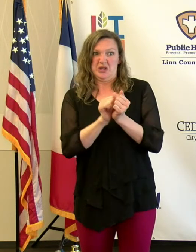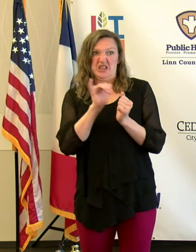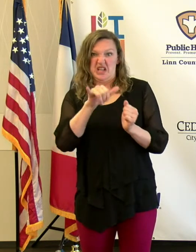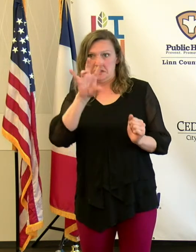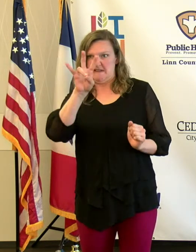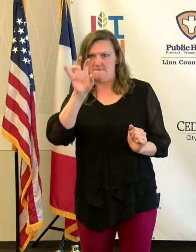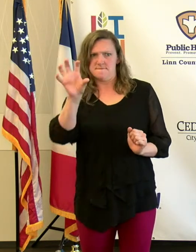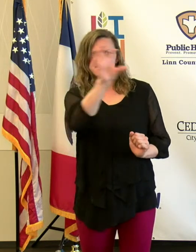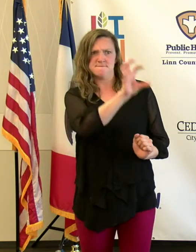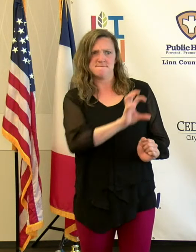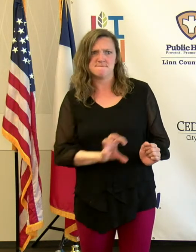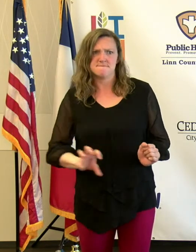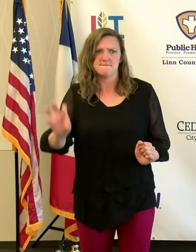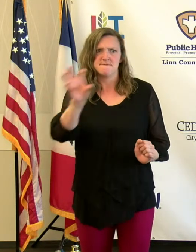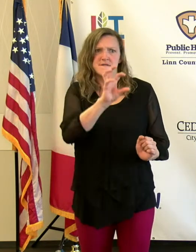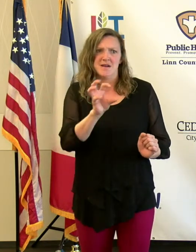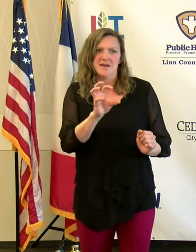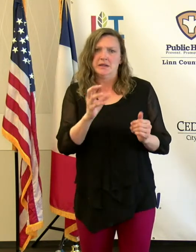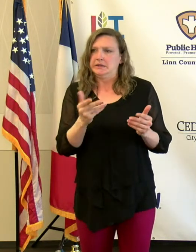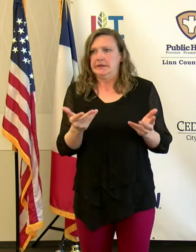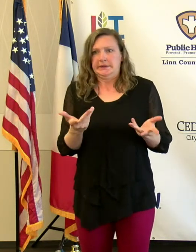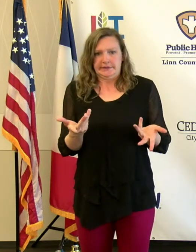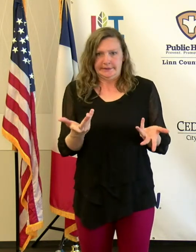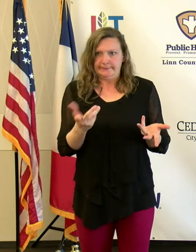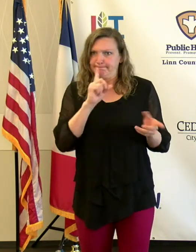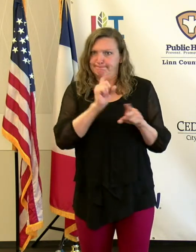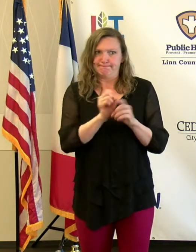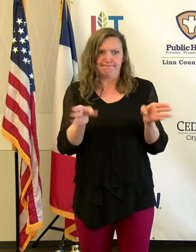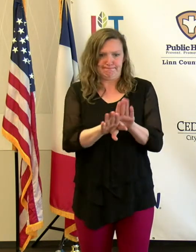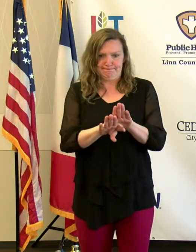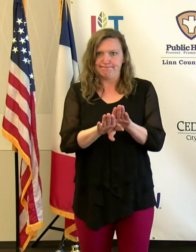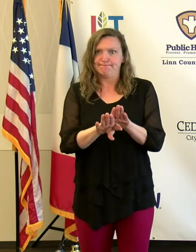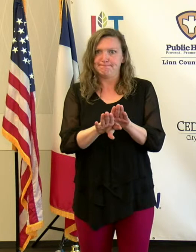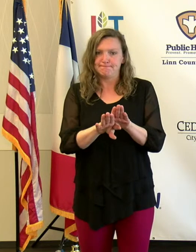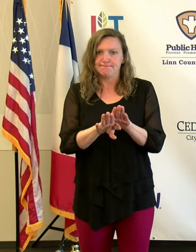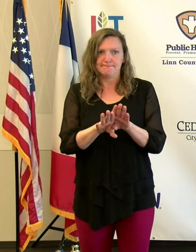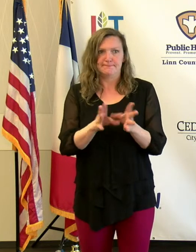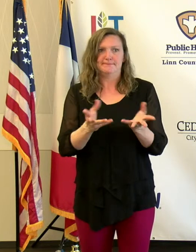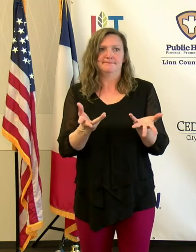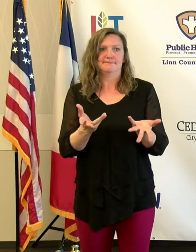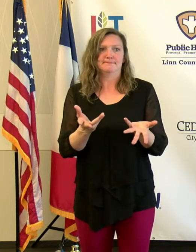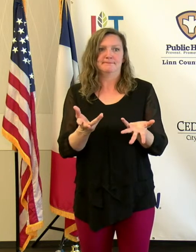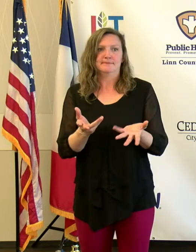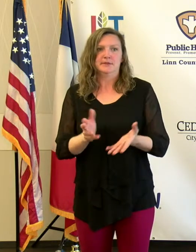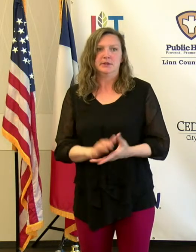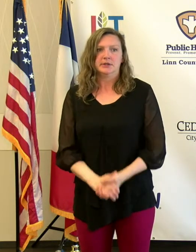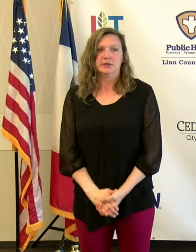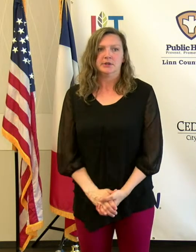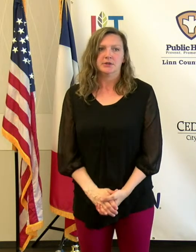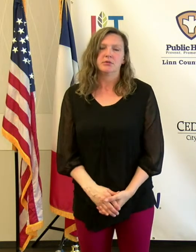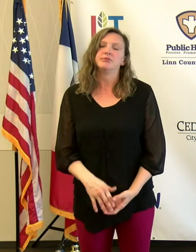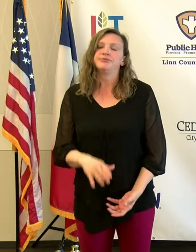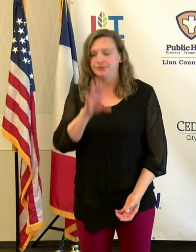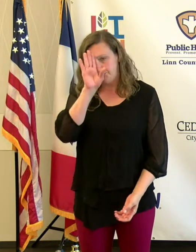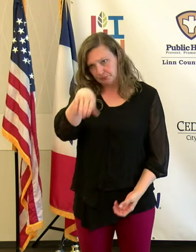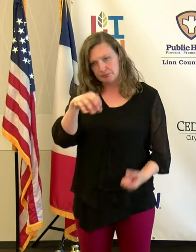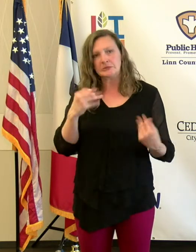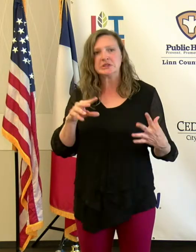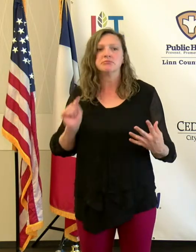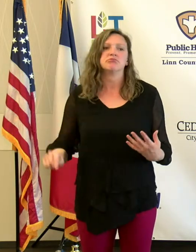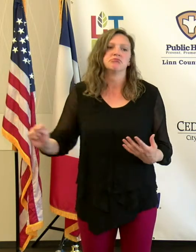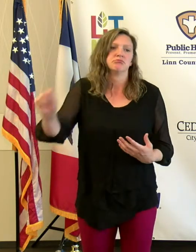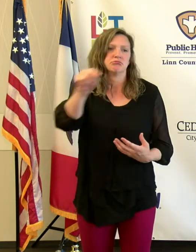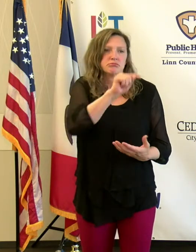academic year. From the beginning of this period, schools have been planning intently for the possibility that school